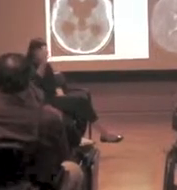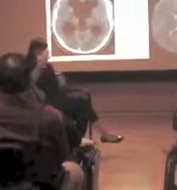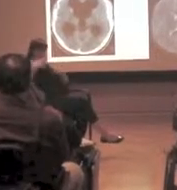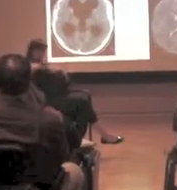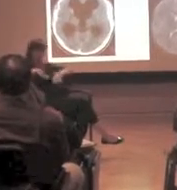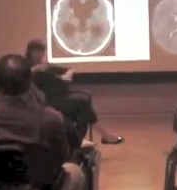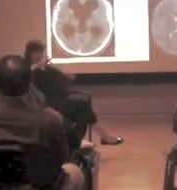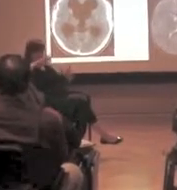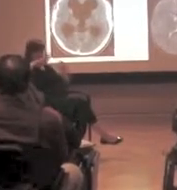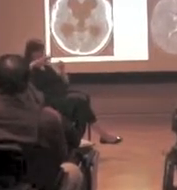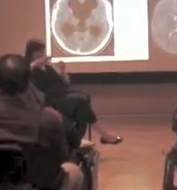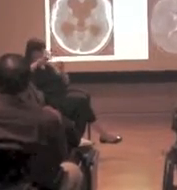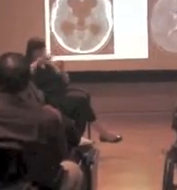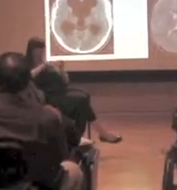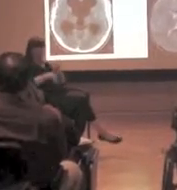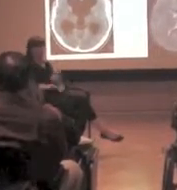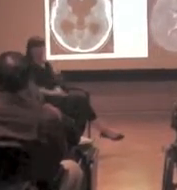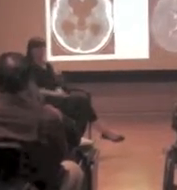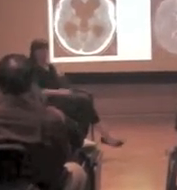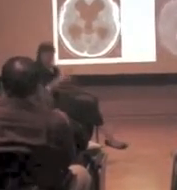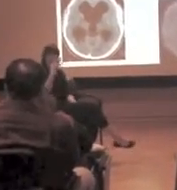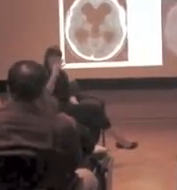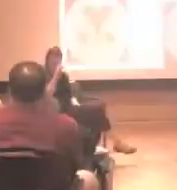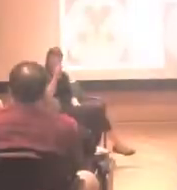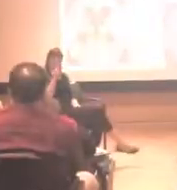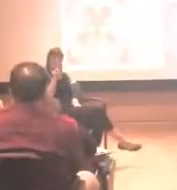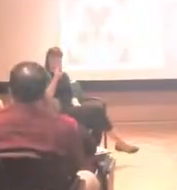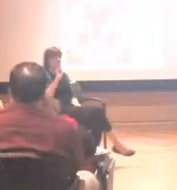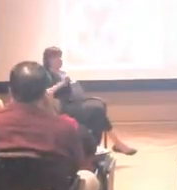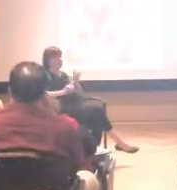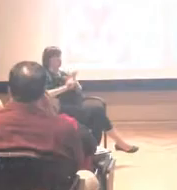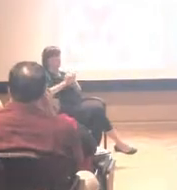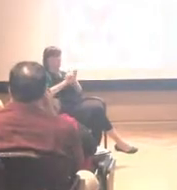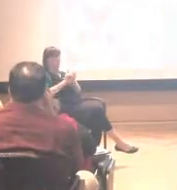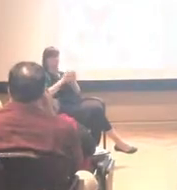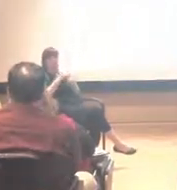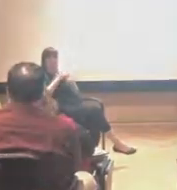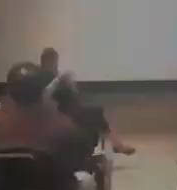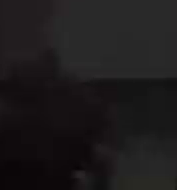perfectly. That's a good question. That comes up all the time in our meetings.